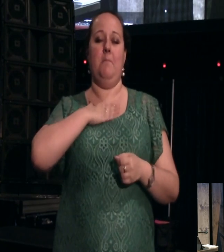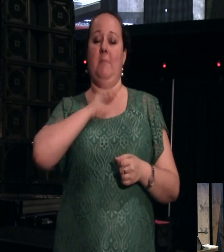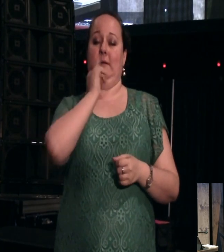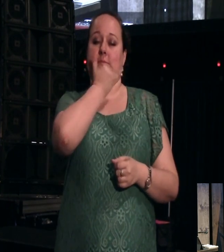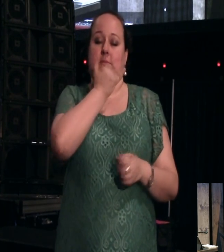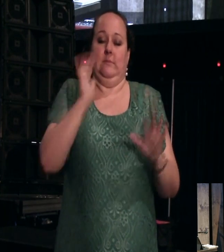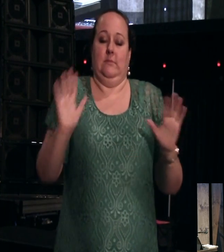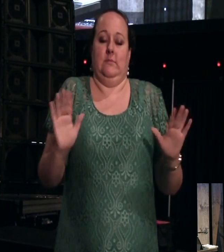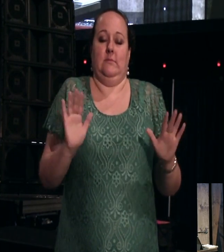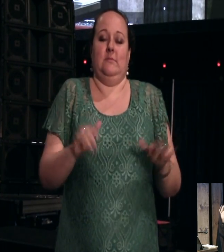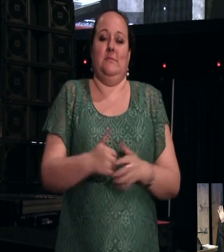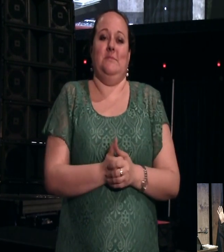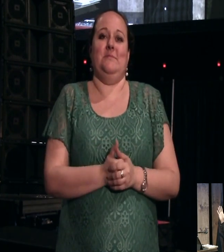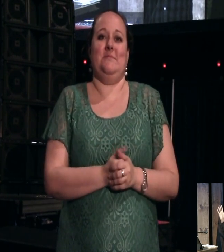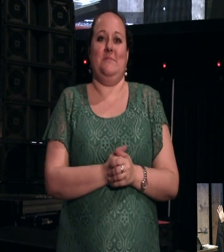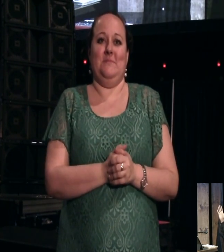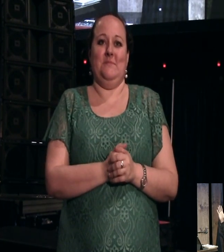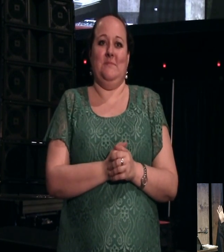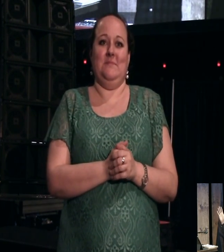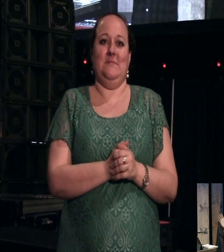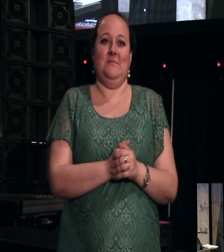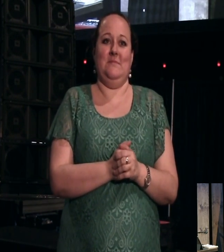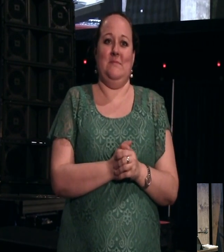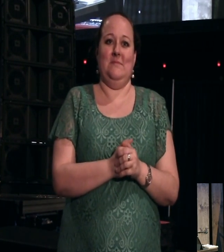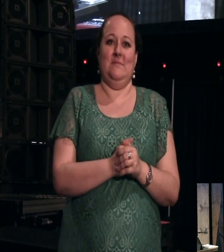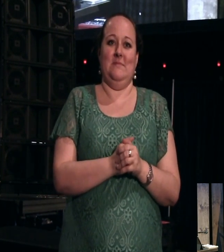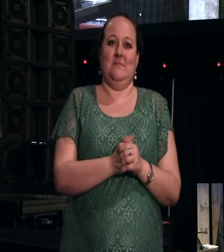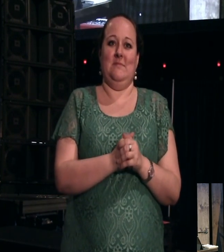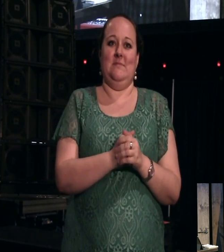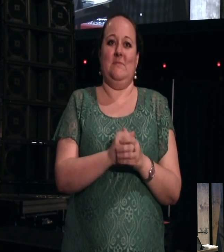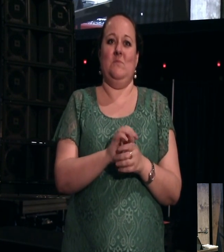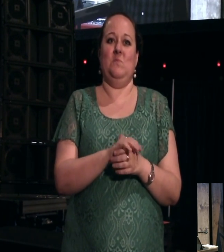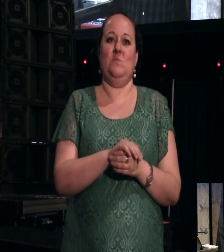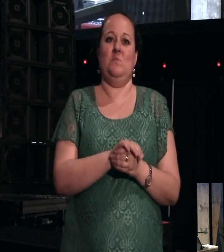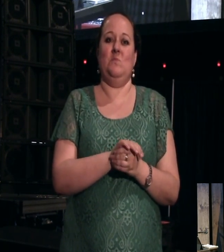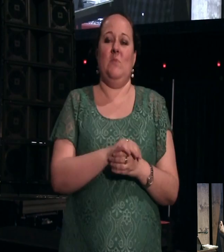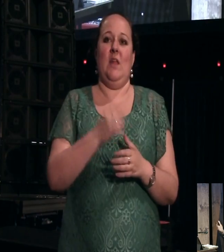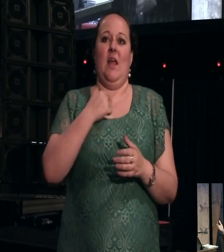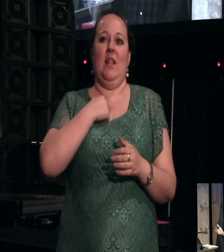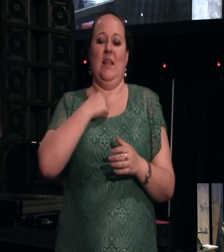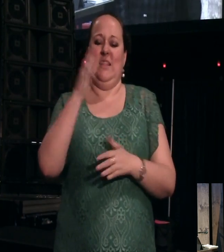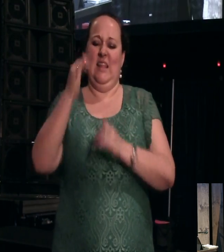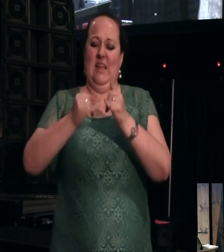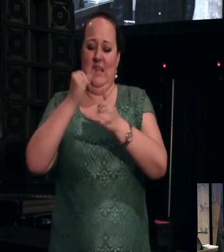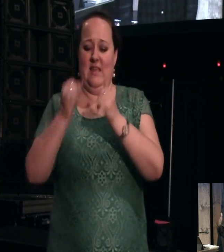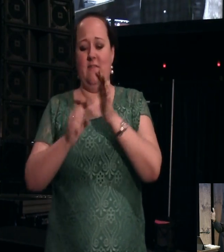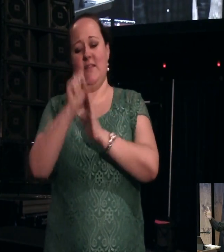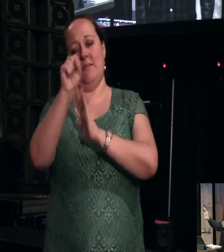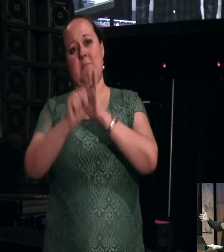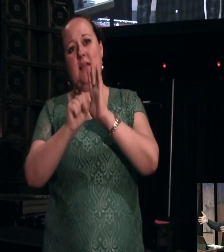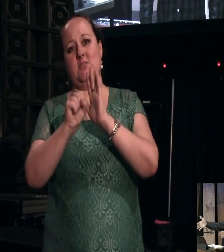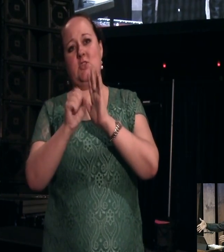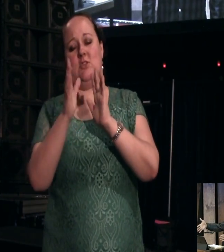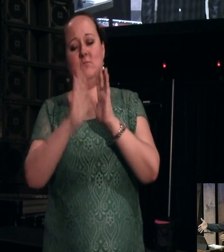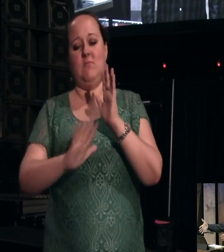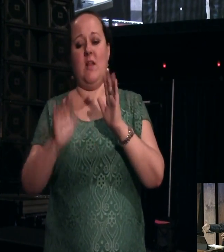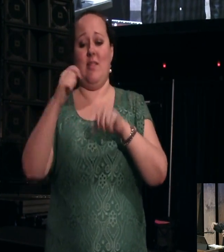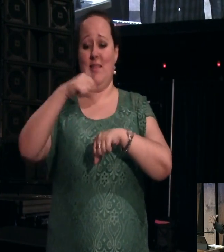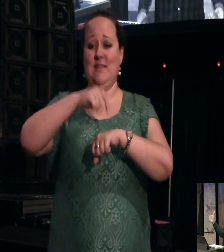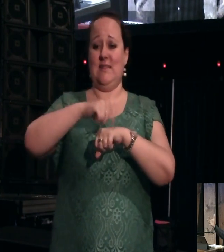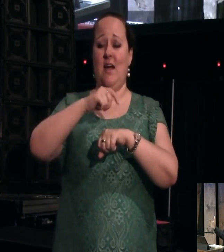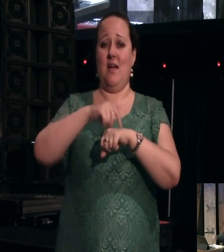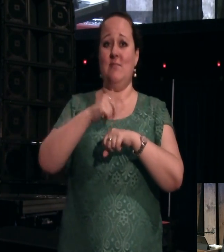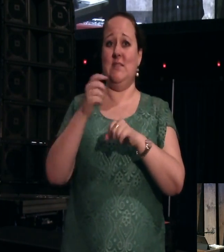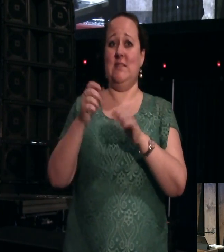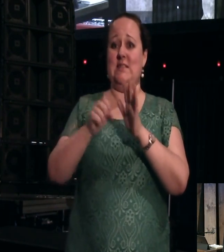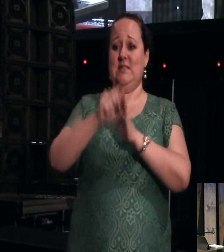said it again. That one's on me. That one's on me, guys. But there was this moment kind of at the end of the semester,